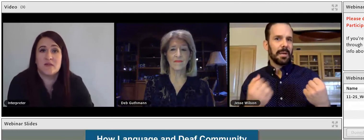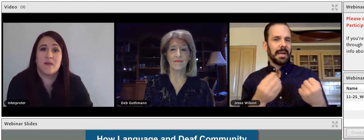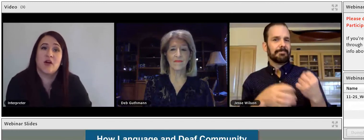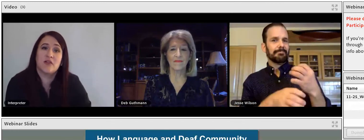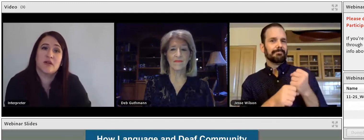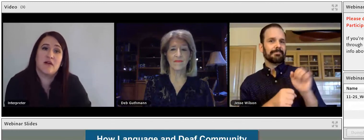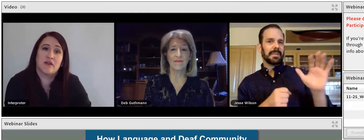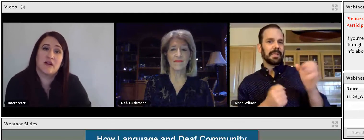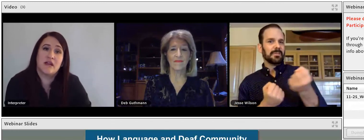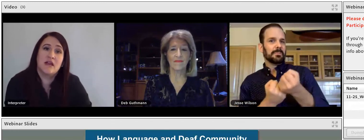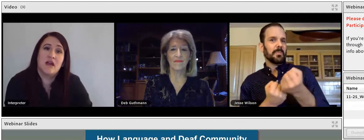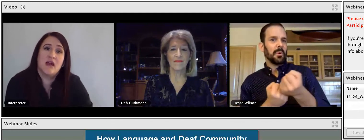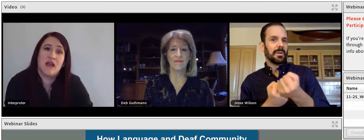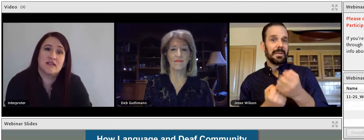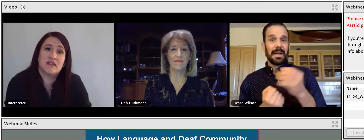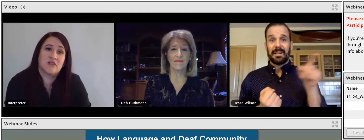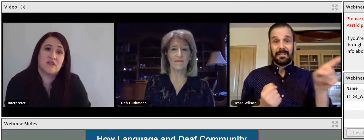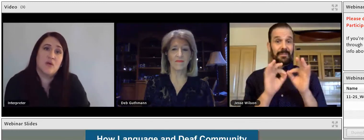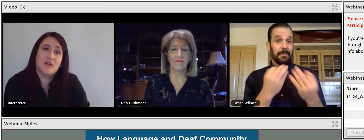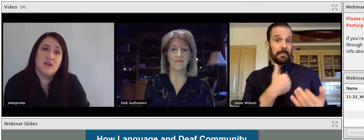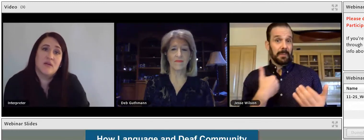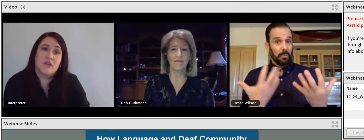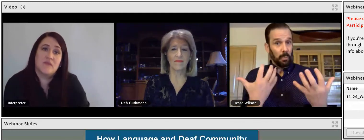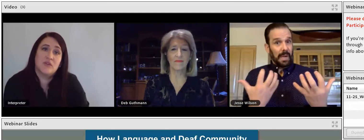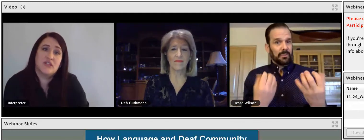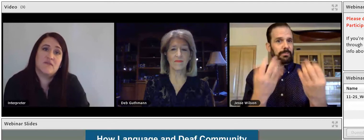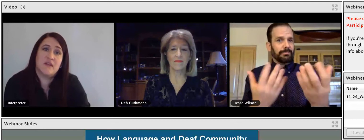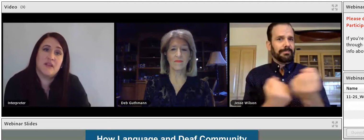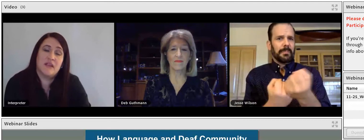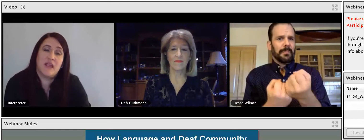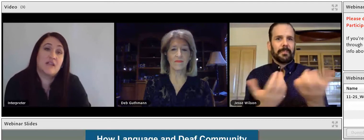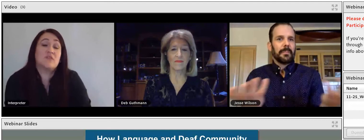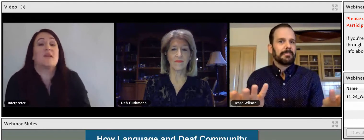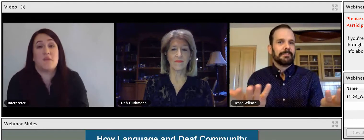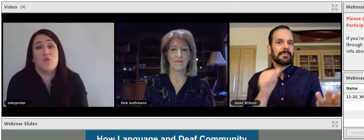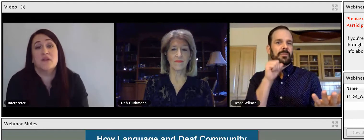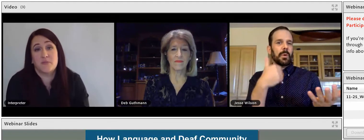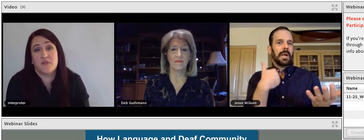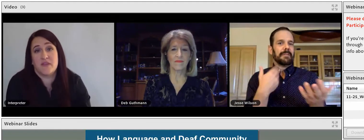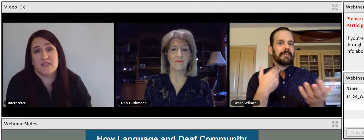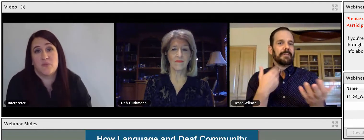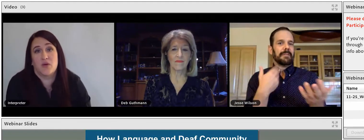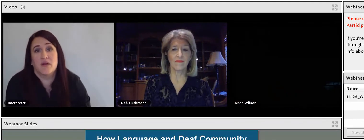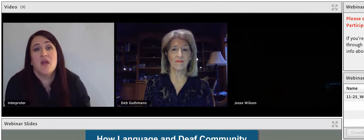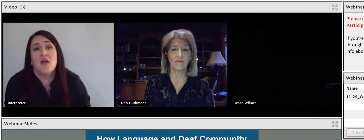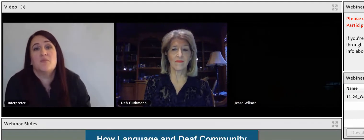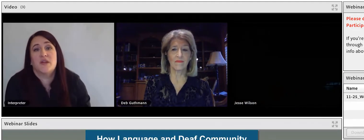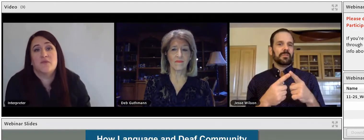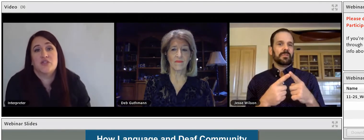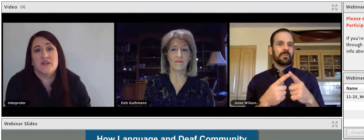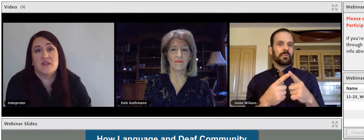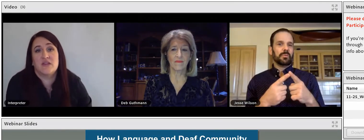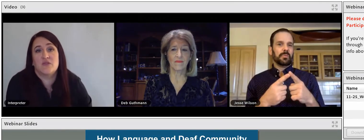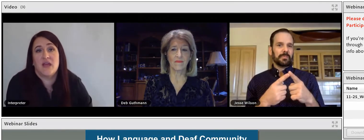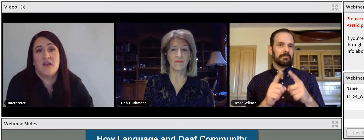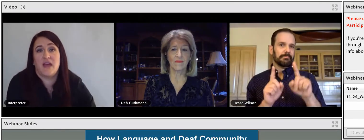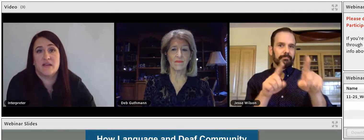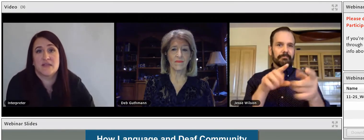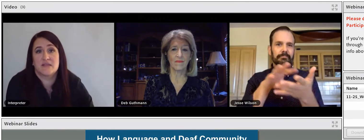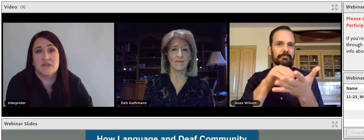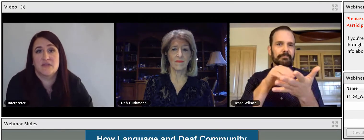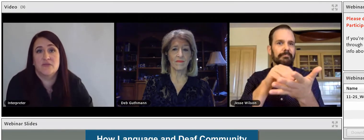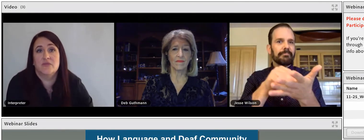they may want them to be a part of the recovery and to get their support, but unfortunately the family might want to provide that support, but